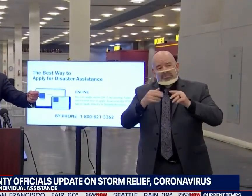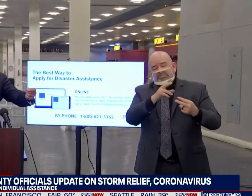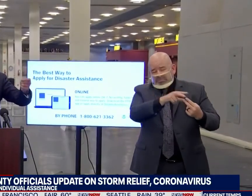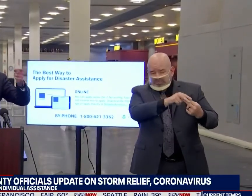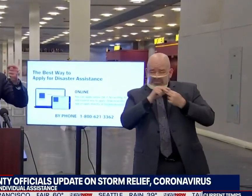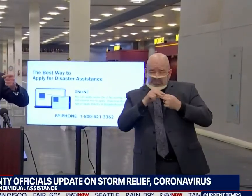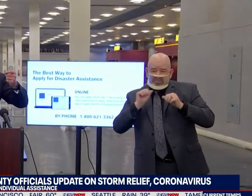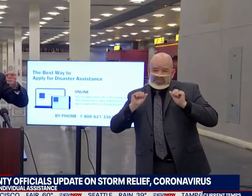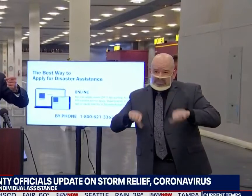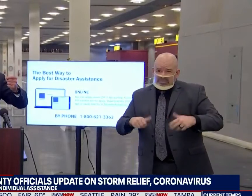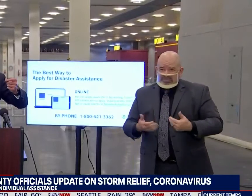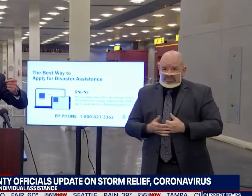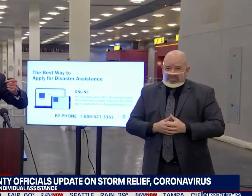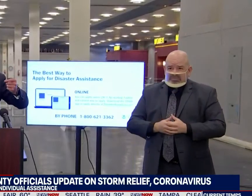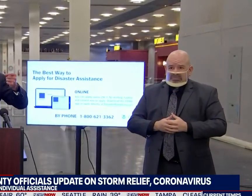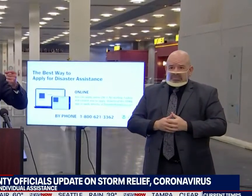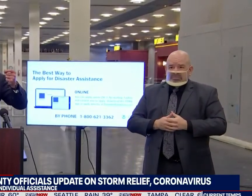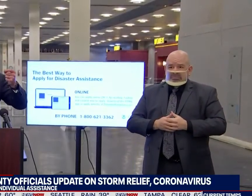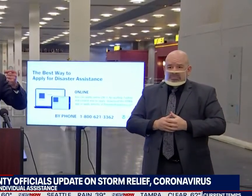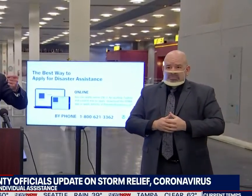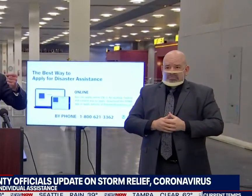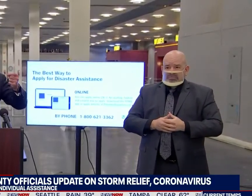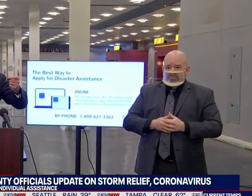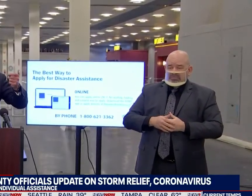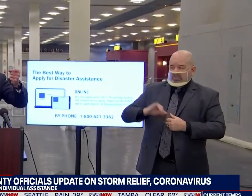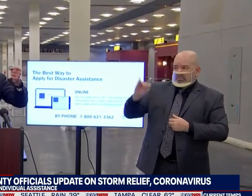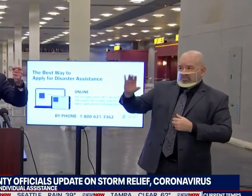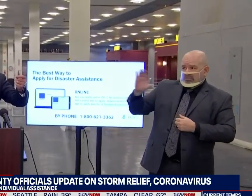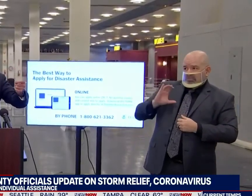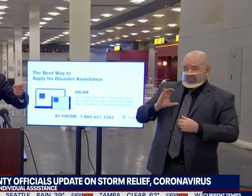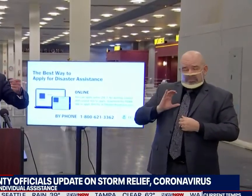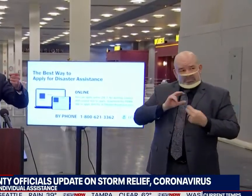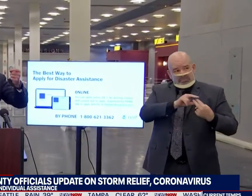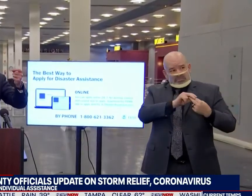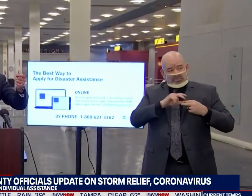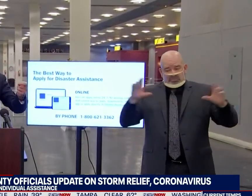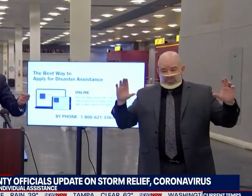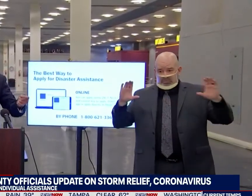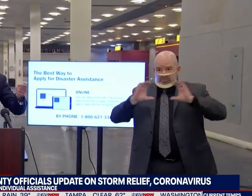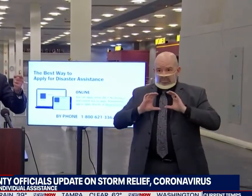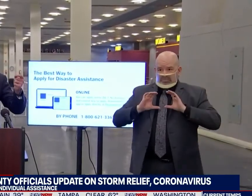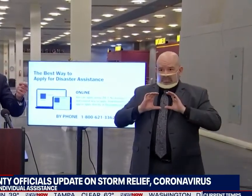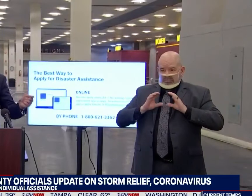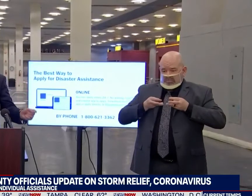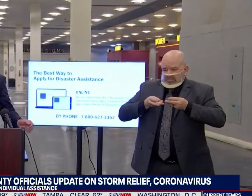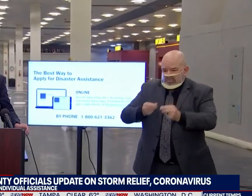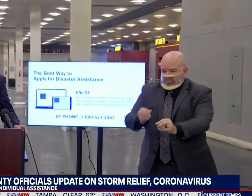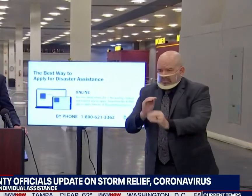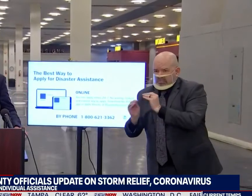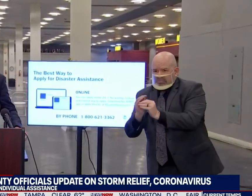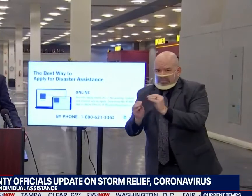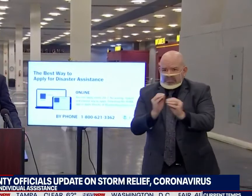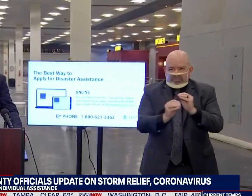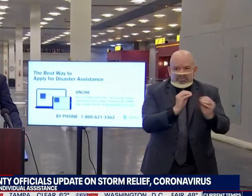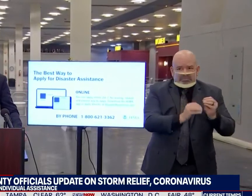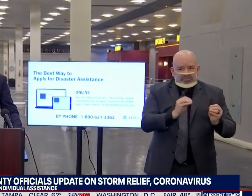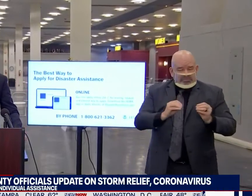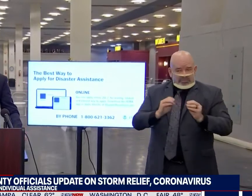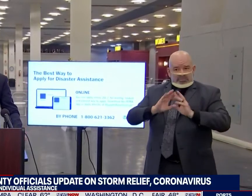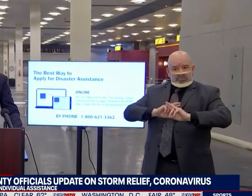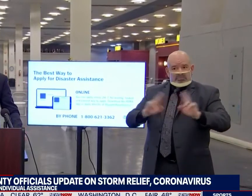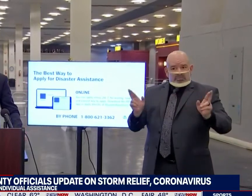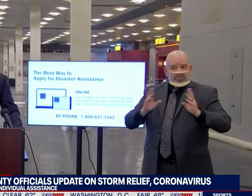from IIA, but you still need money to to get that kitchen the way you want it, that bathroom the way you want it. you can get a lower than the